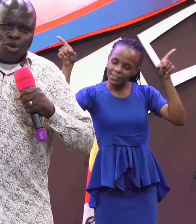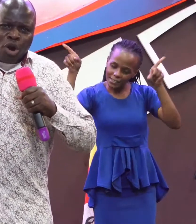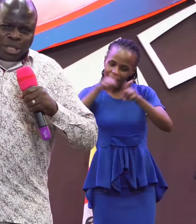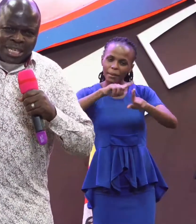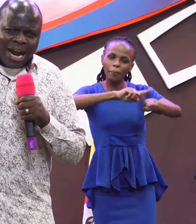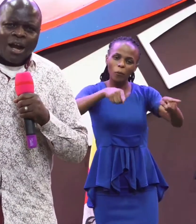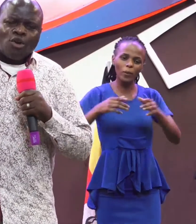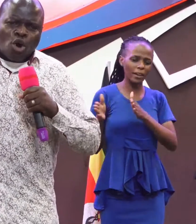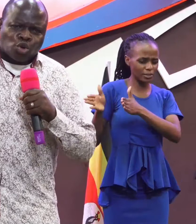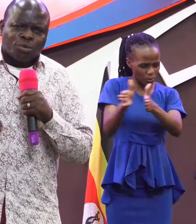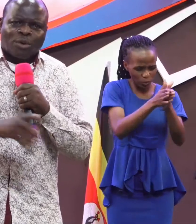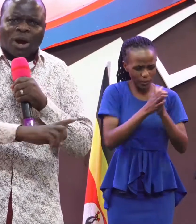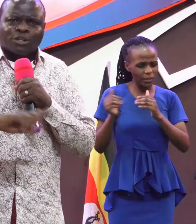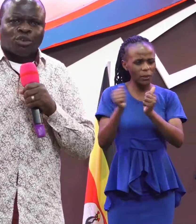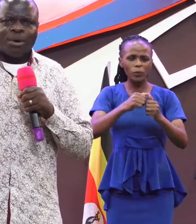descendants,